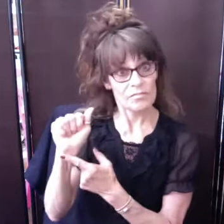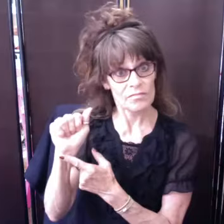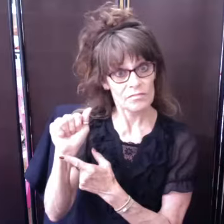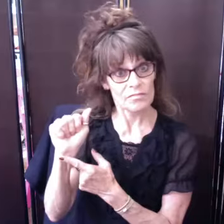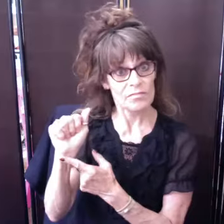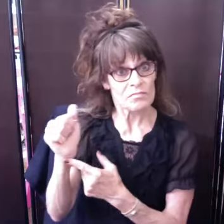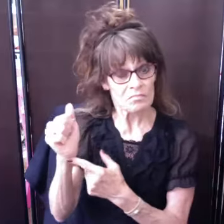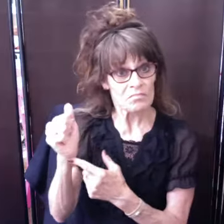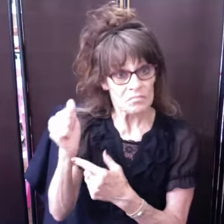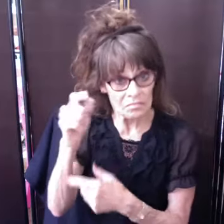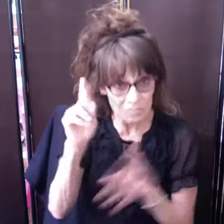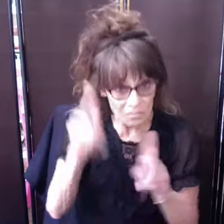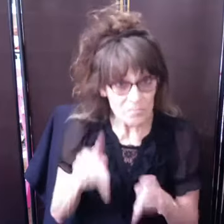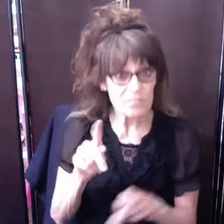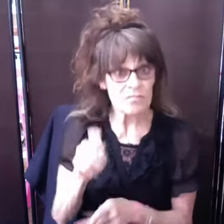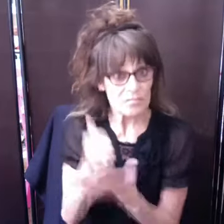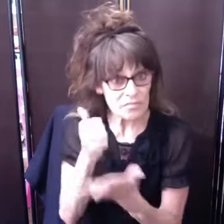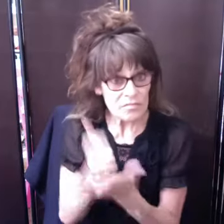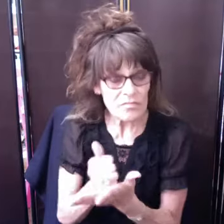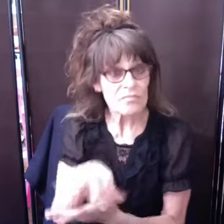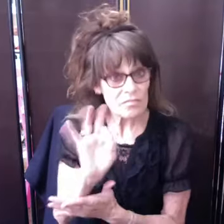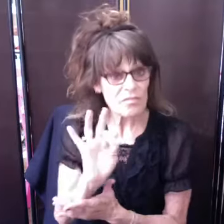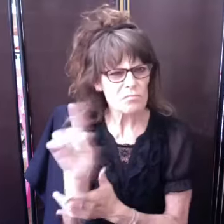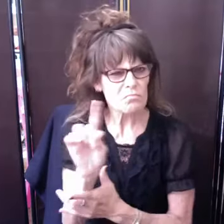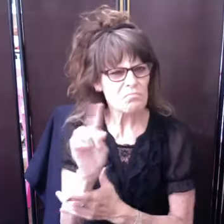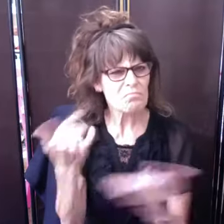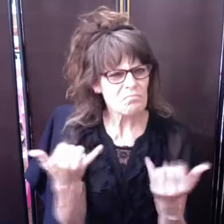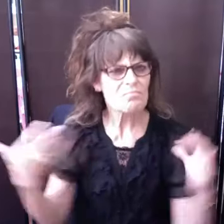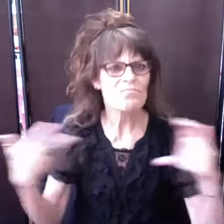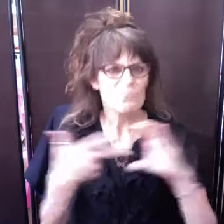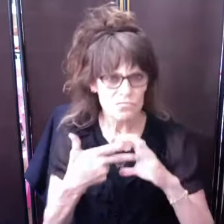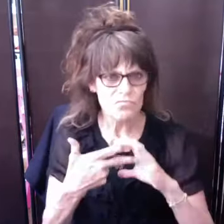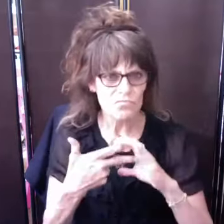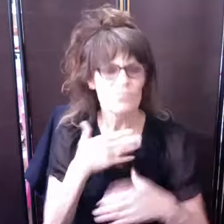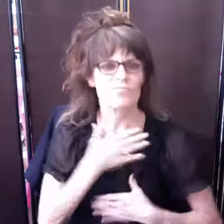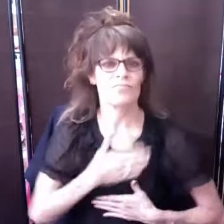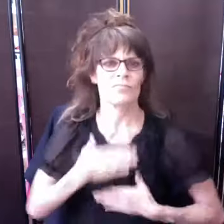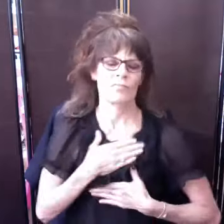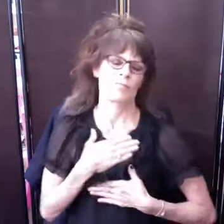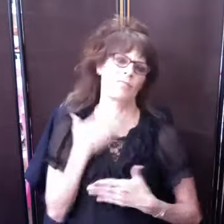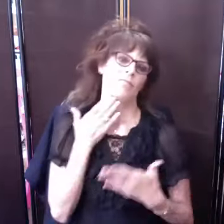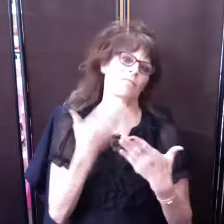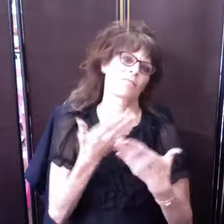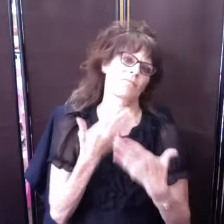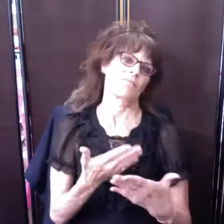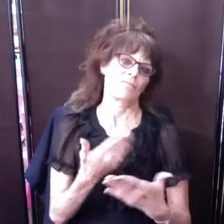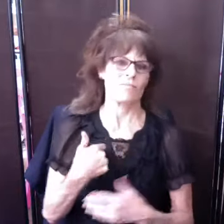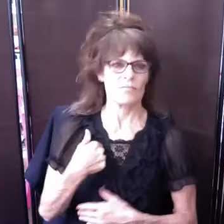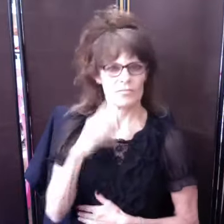found. And I'm thankful for that. I'm grateful and I'm thankful for that. And so I'm a Dallas boy. I was born and raised here.